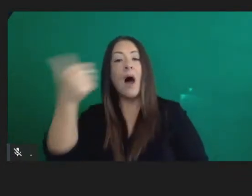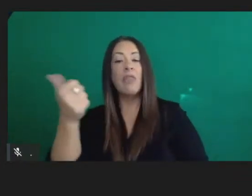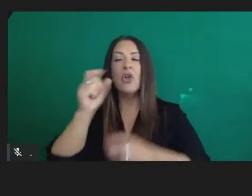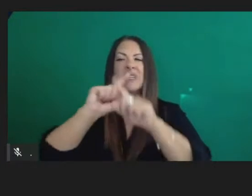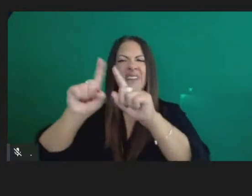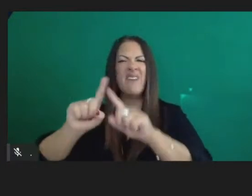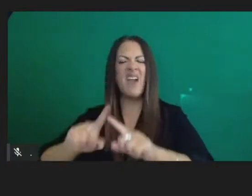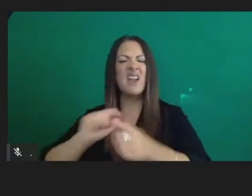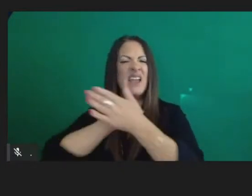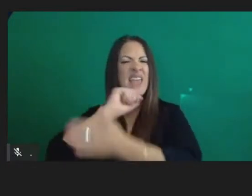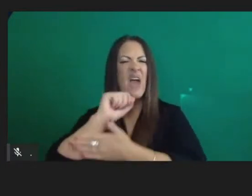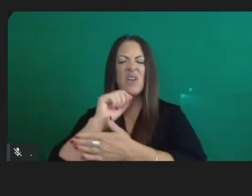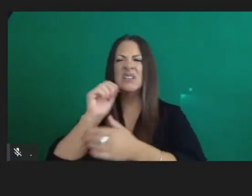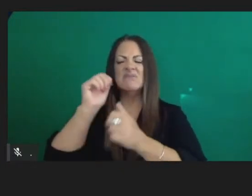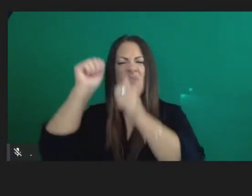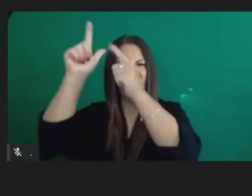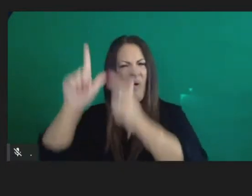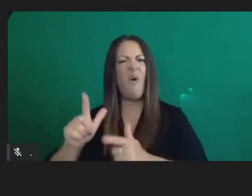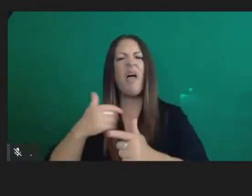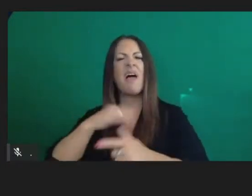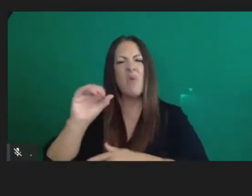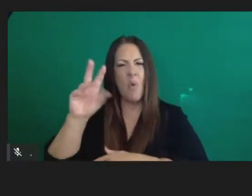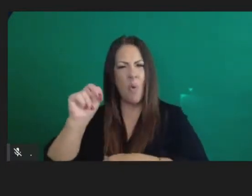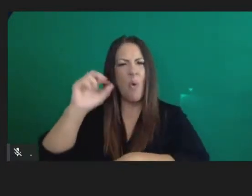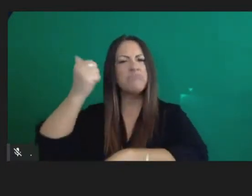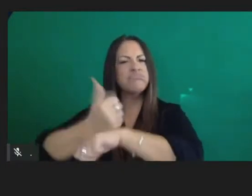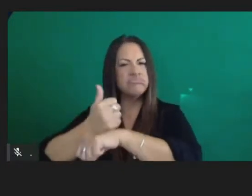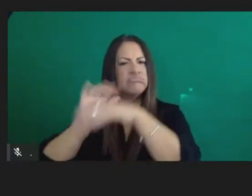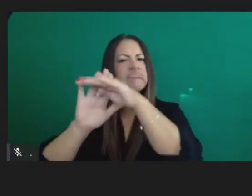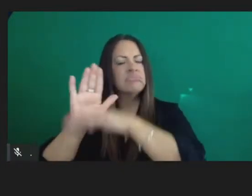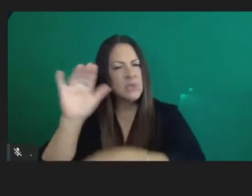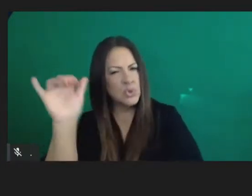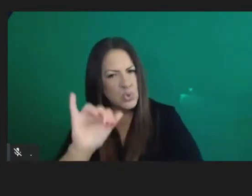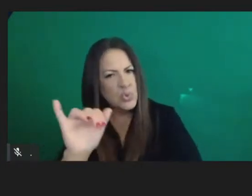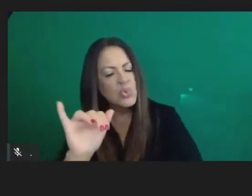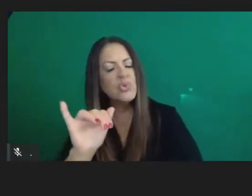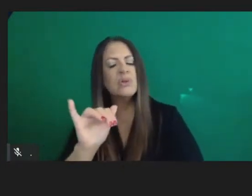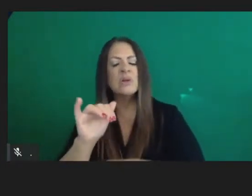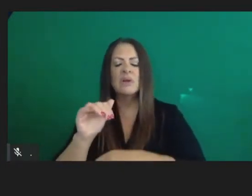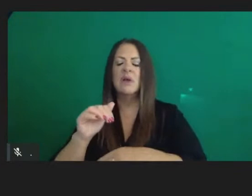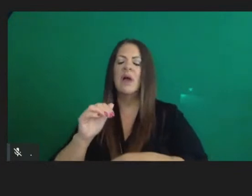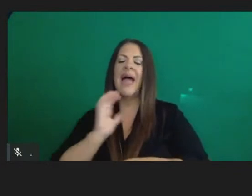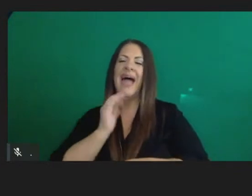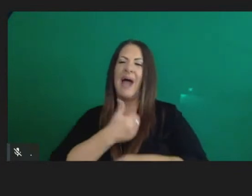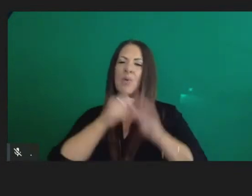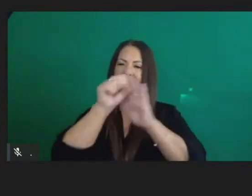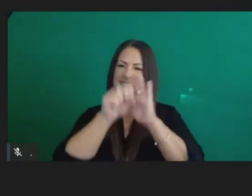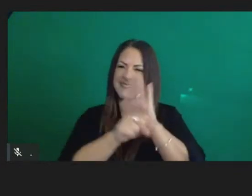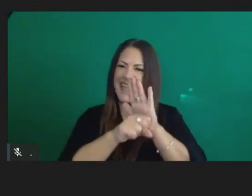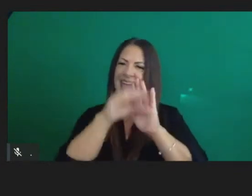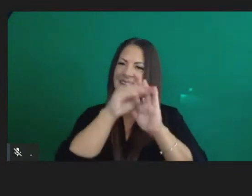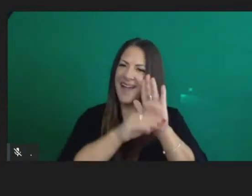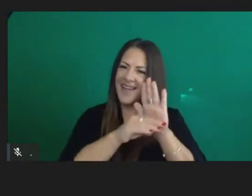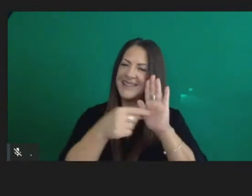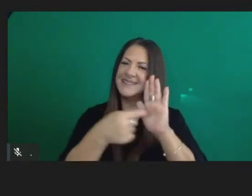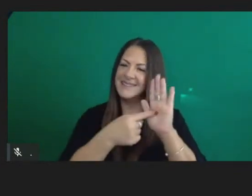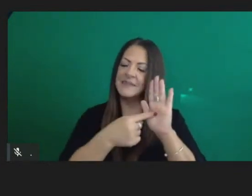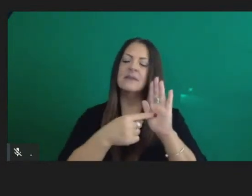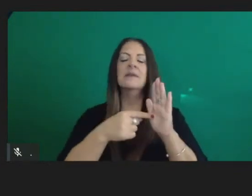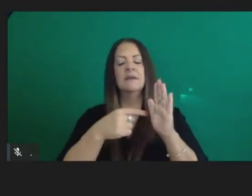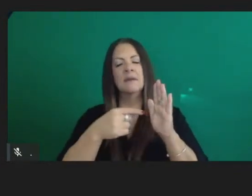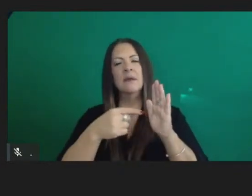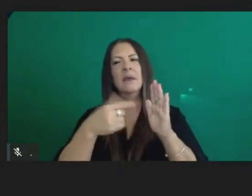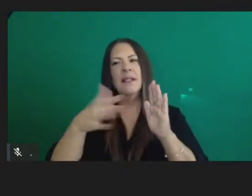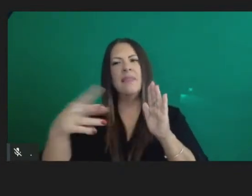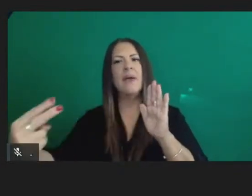have already put out some guidance, the state is always putting out the guidance that counties can be